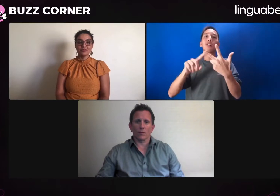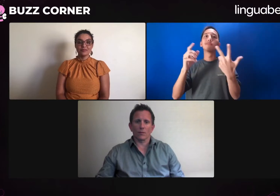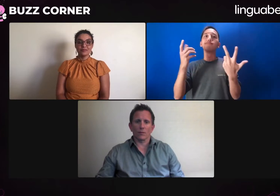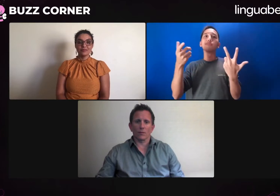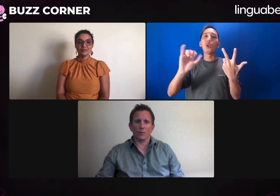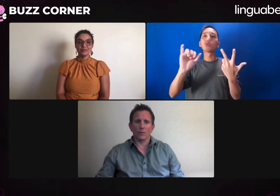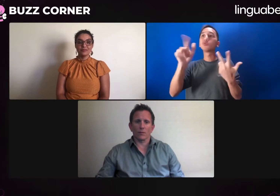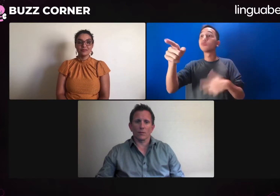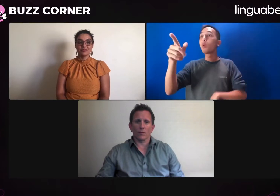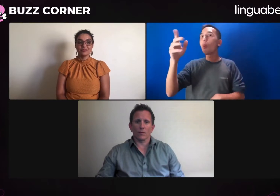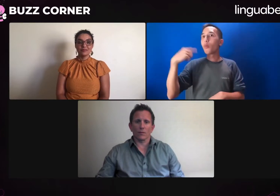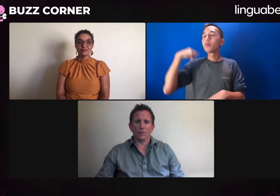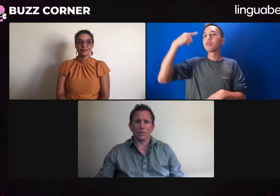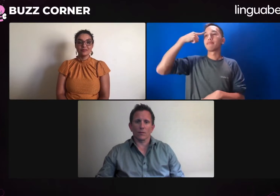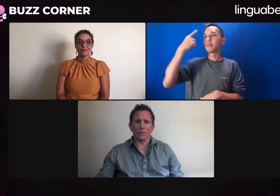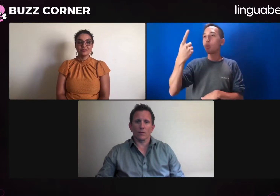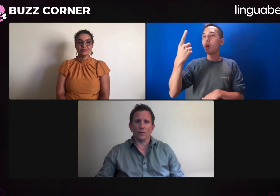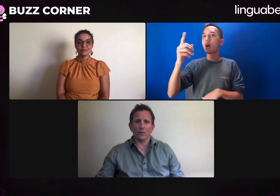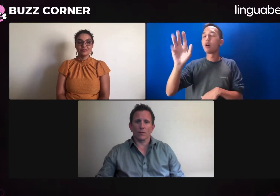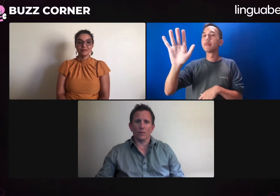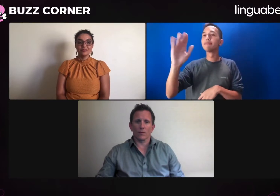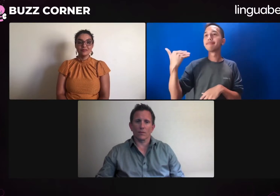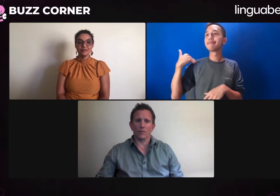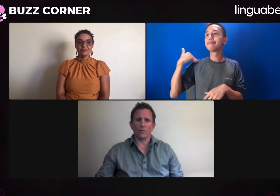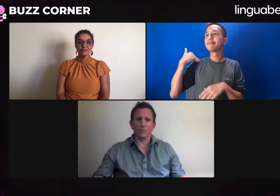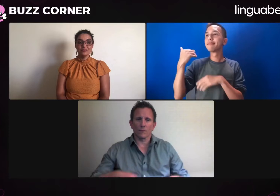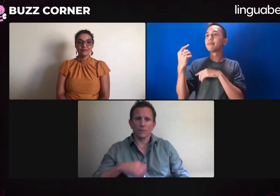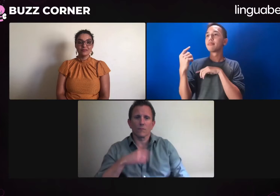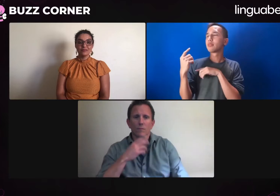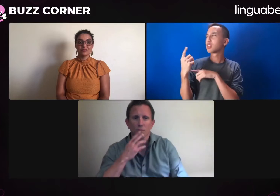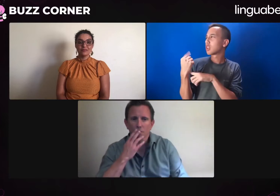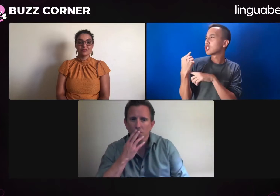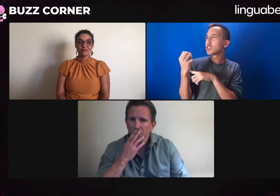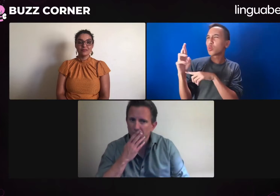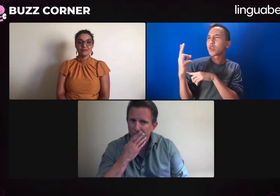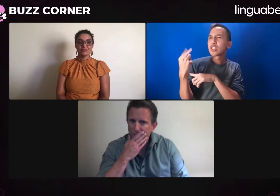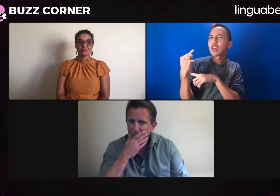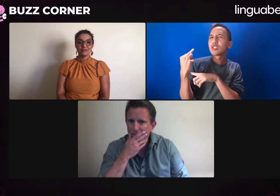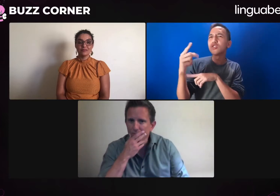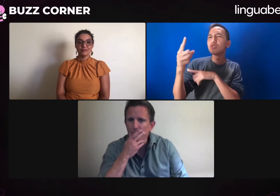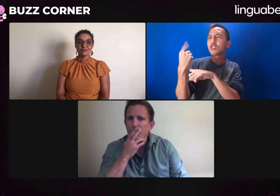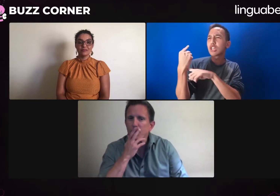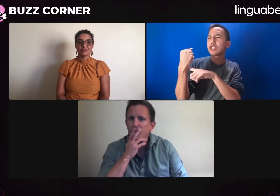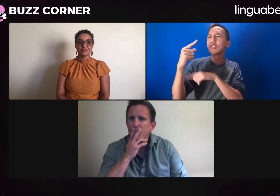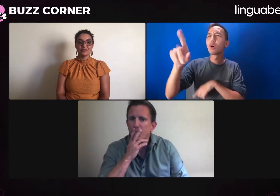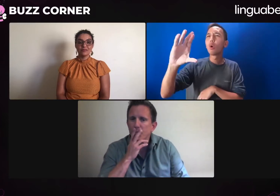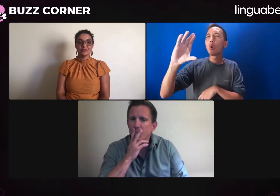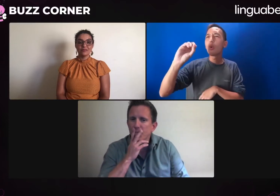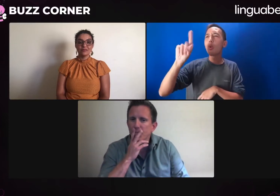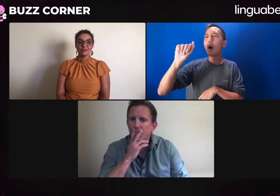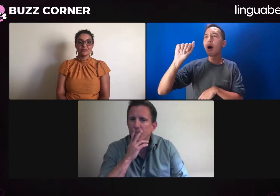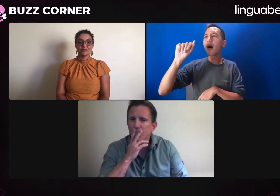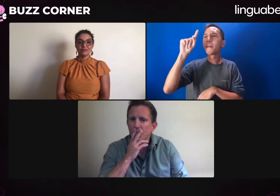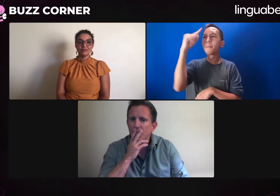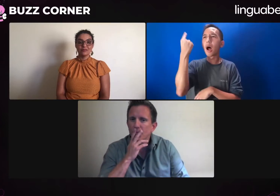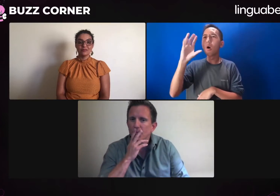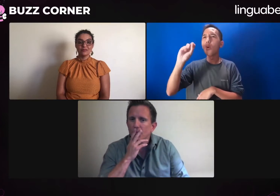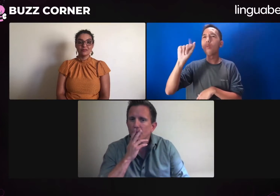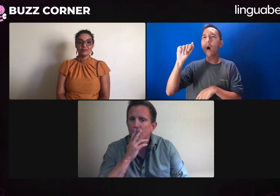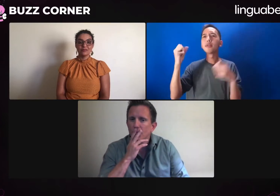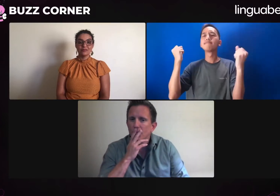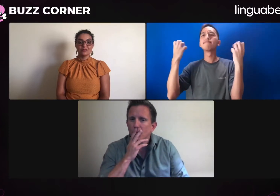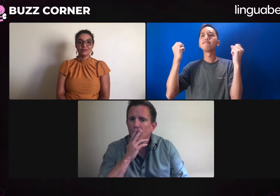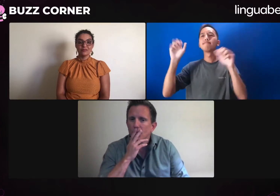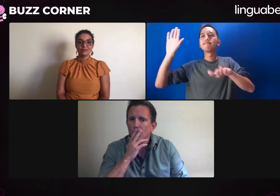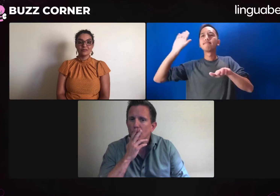you see the news go crazy. It's more talked about. And I think there was a year or two ago, there was